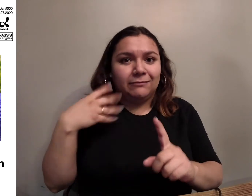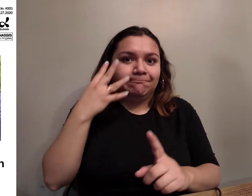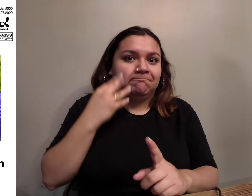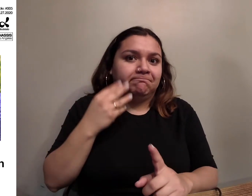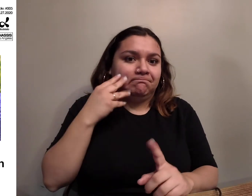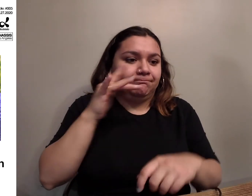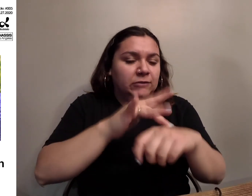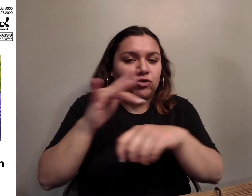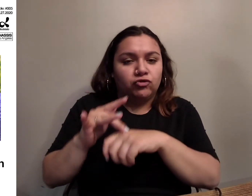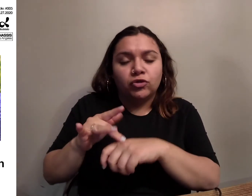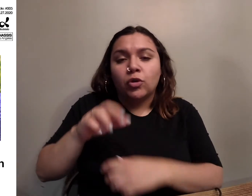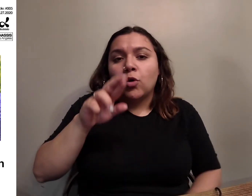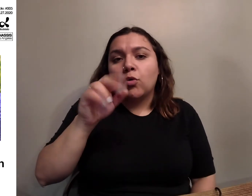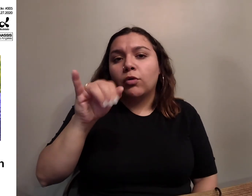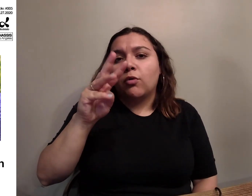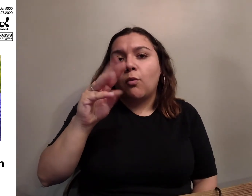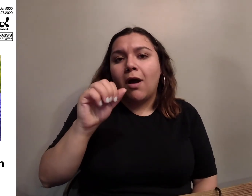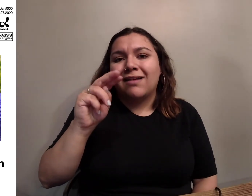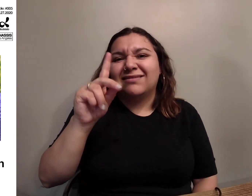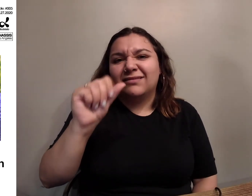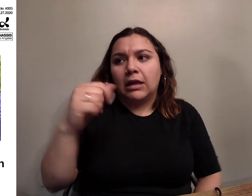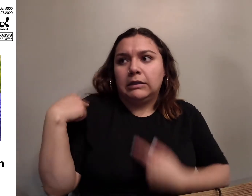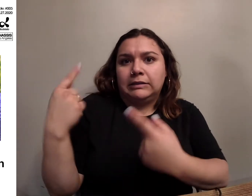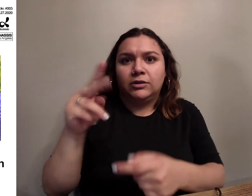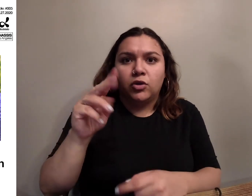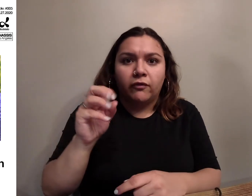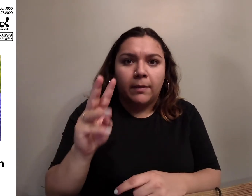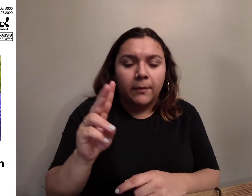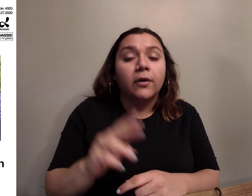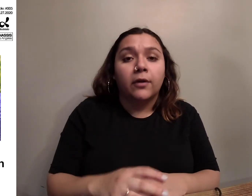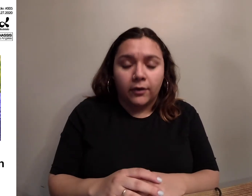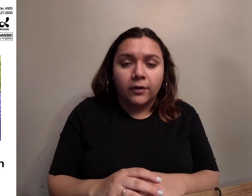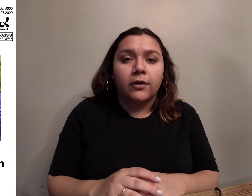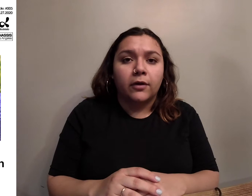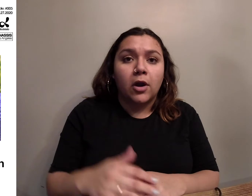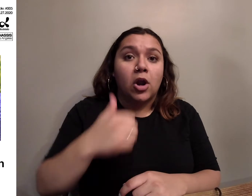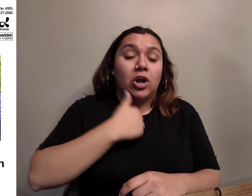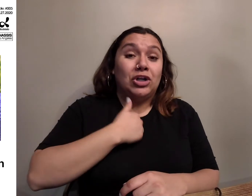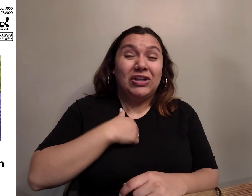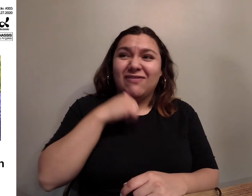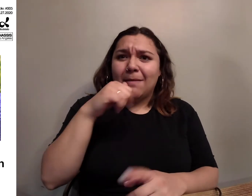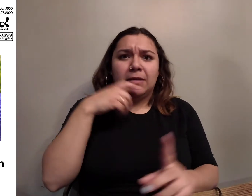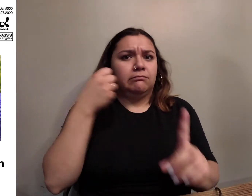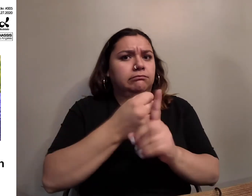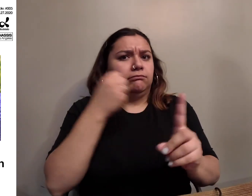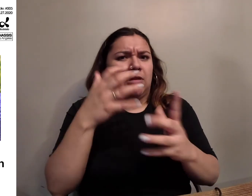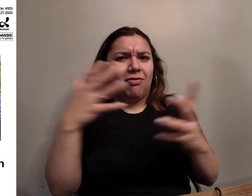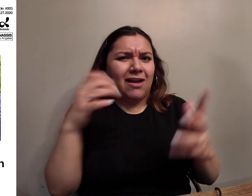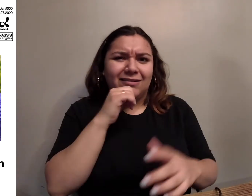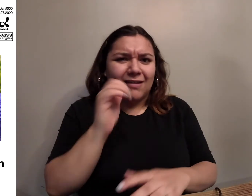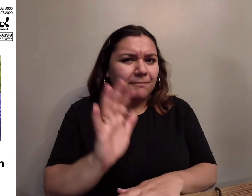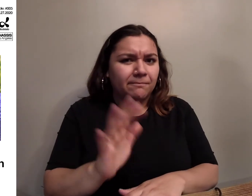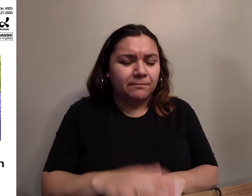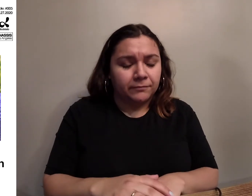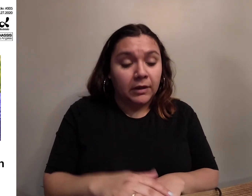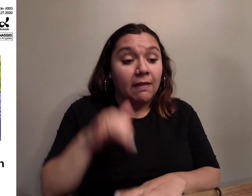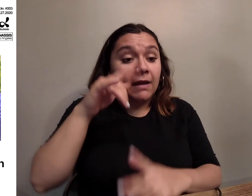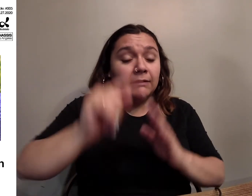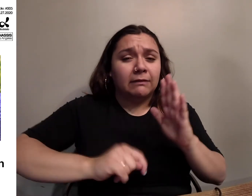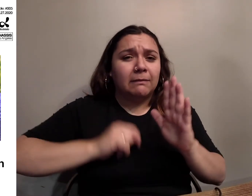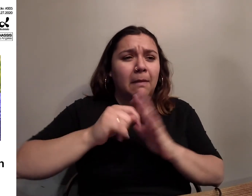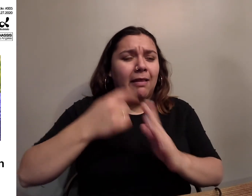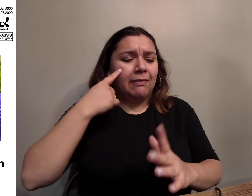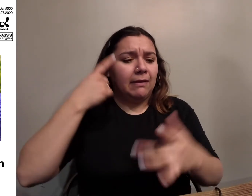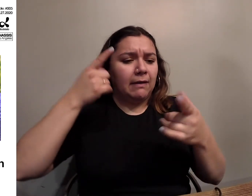November, we were pretty much in a zone that hadn't been affected too much. At that time, I think there was